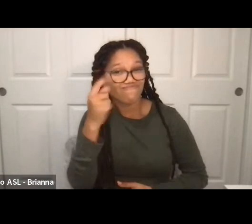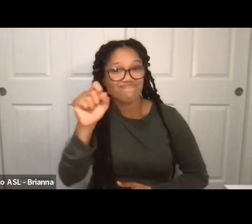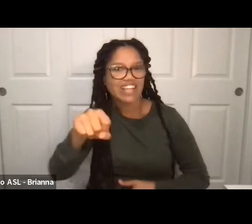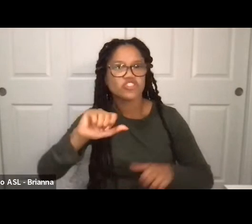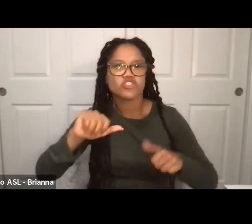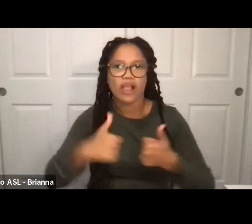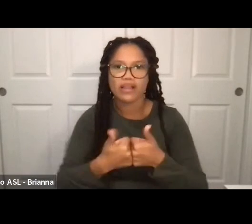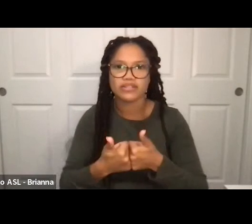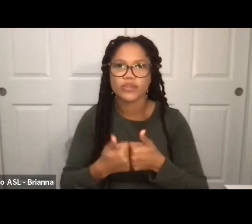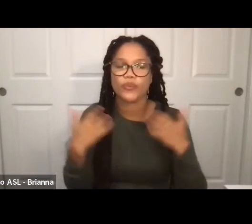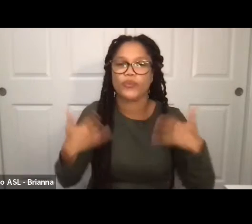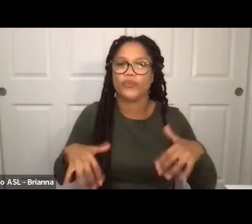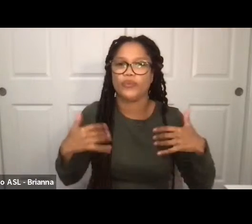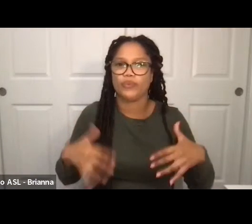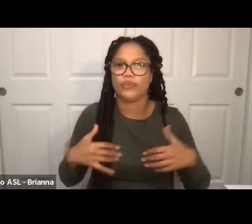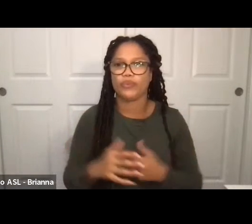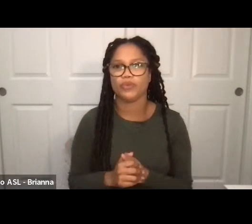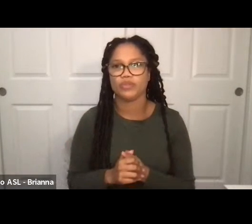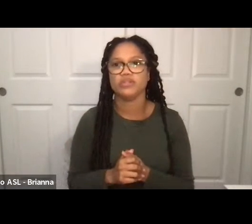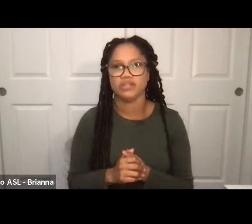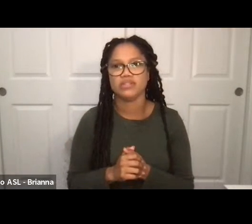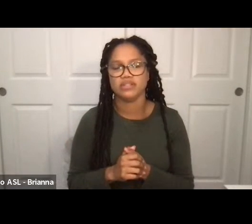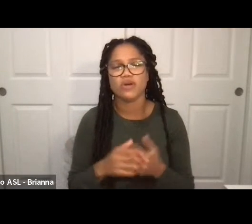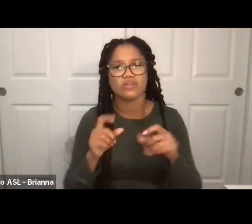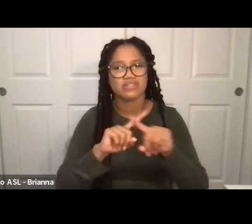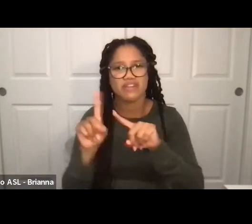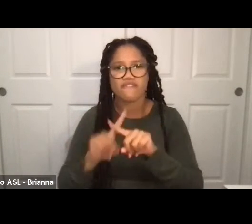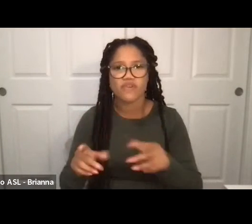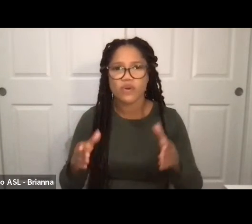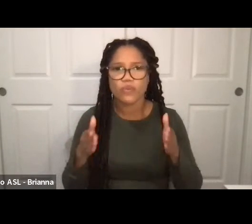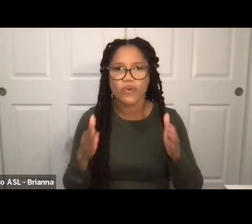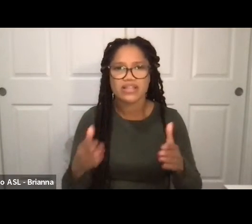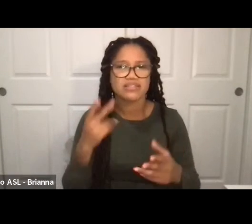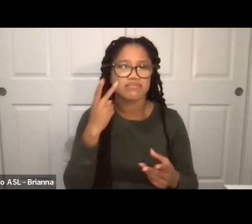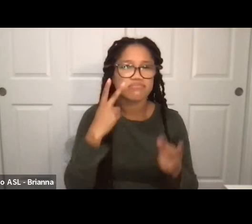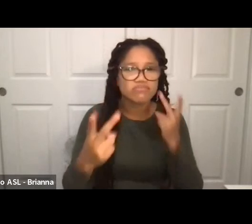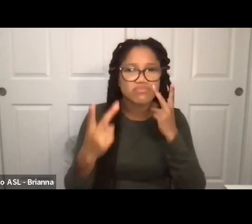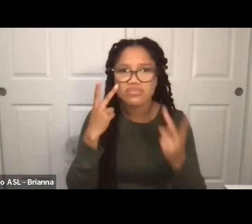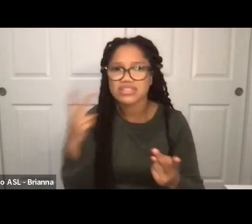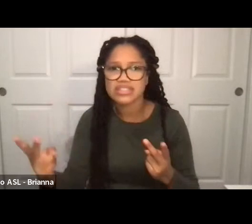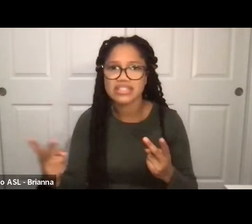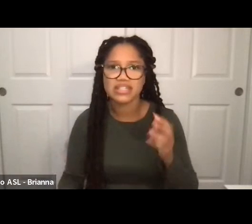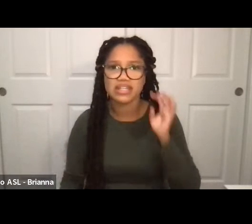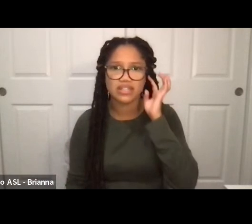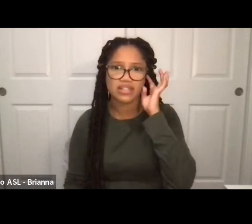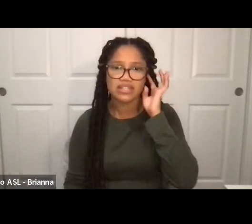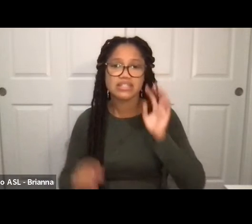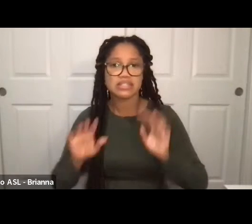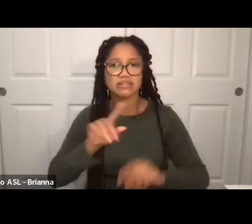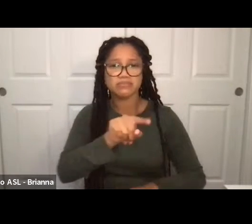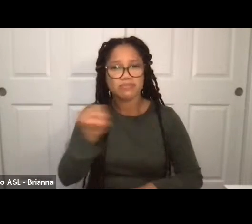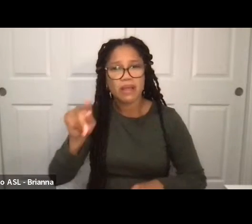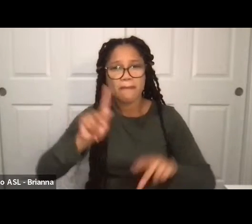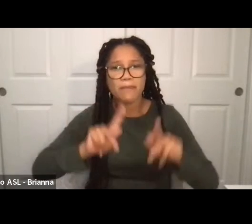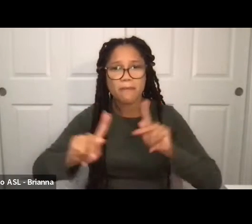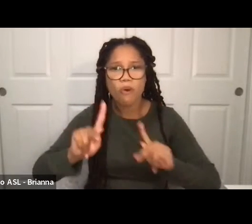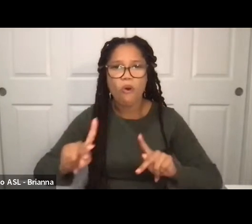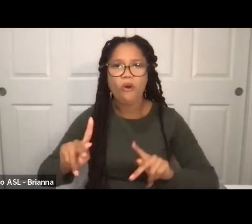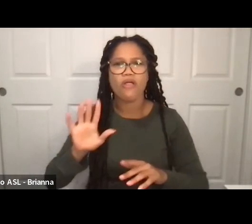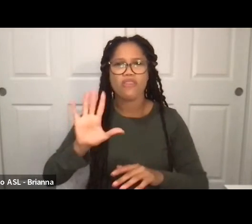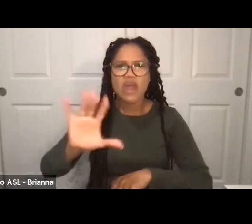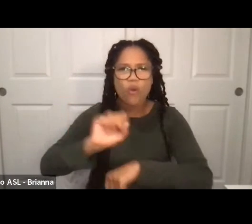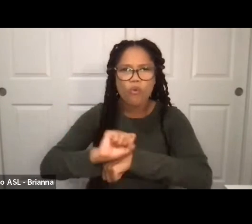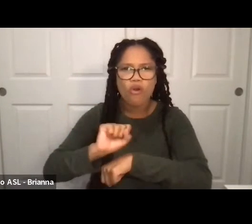So really restorative in so many ways to hear from, people who are doing incredible